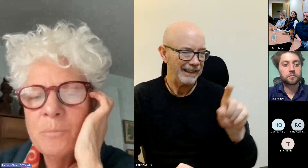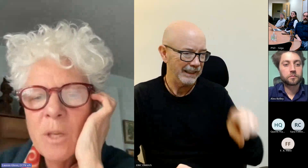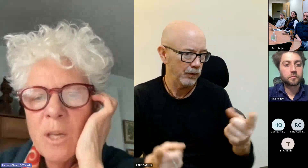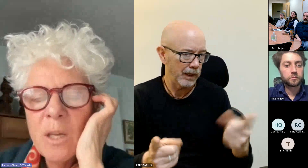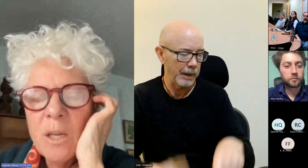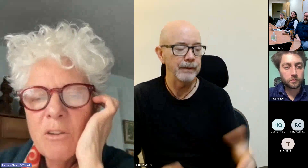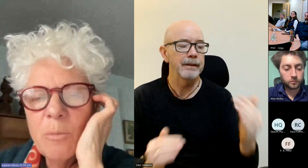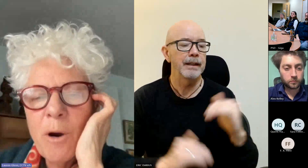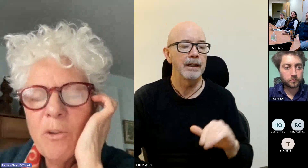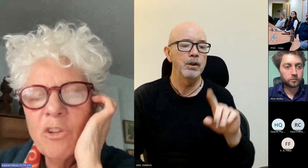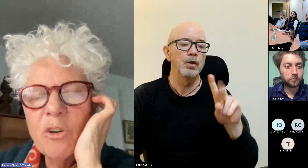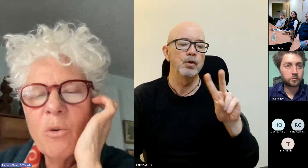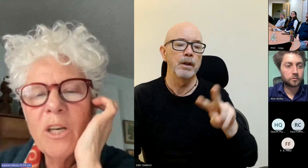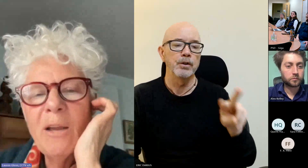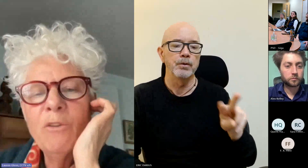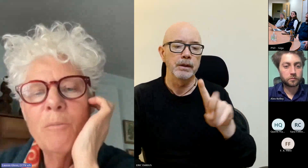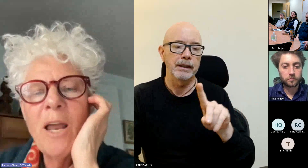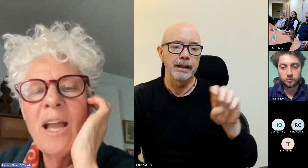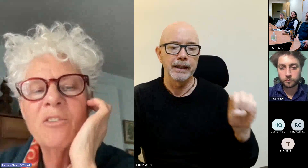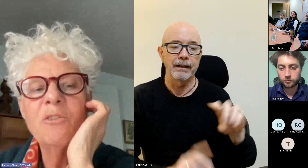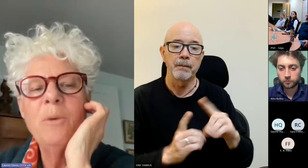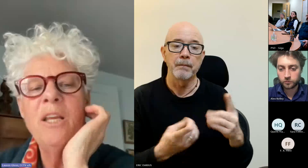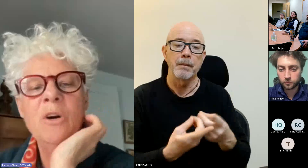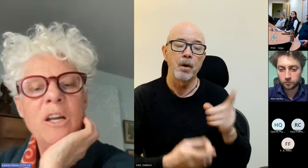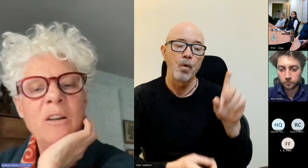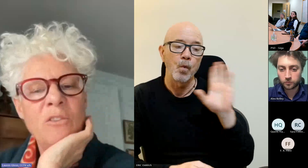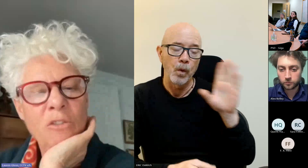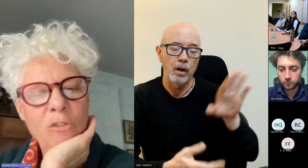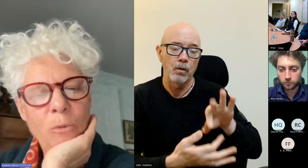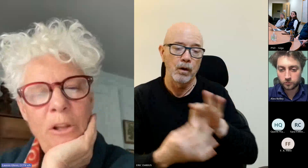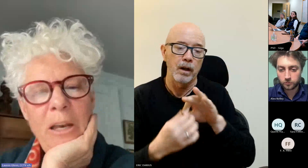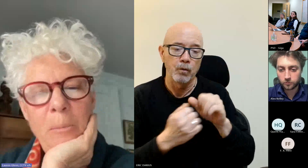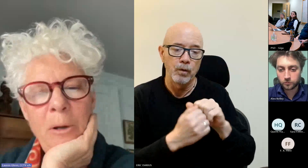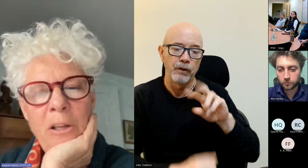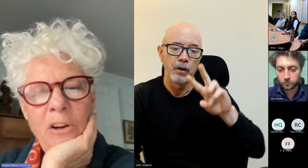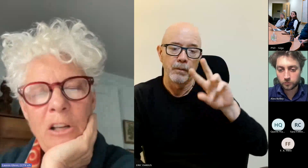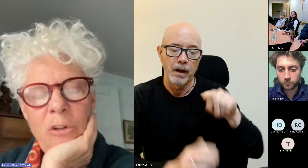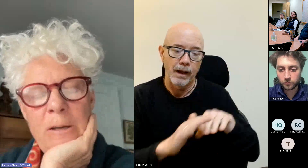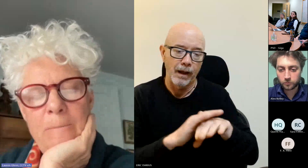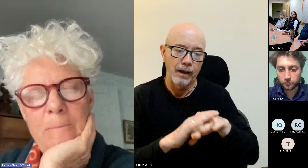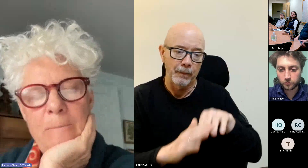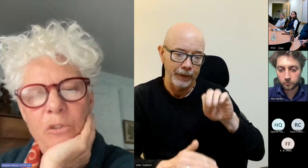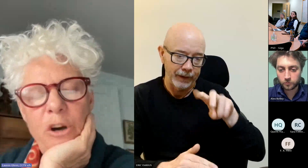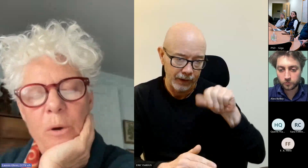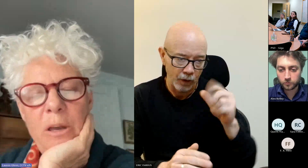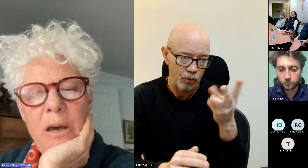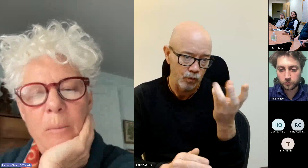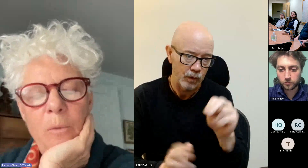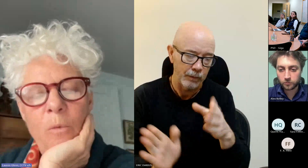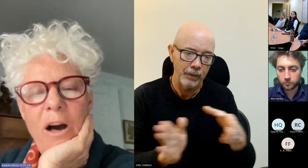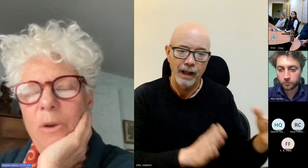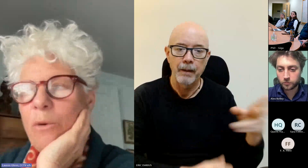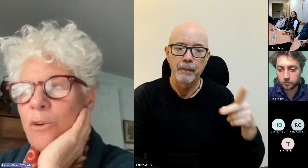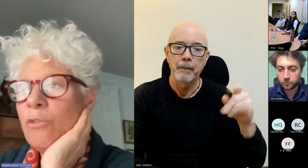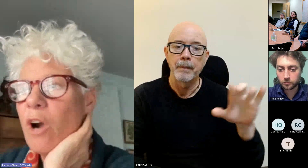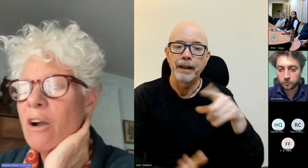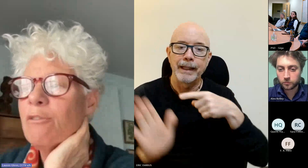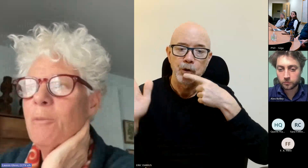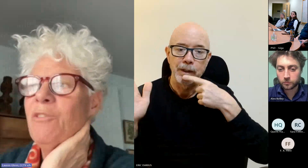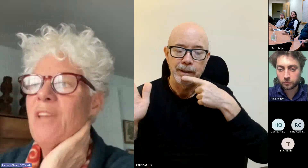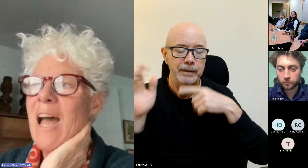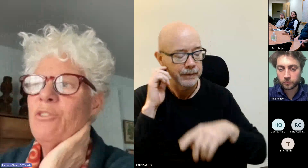202DE. The department shall coordinate with Vermont Access Media organizations when planning public hearings. So while we